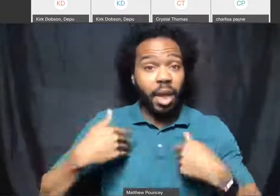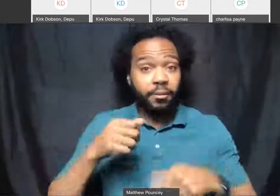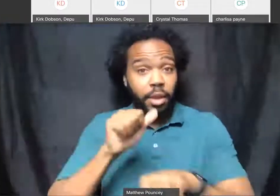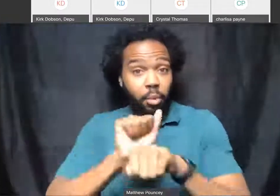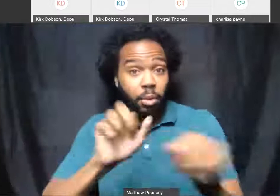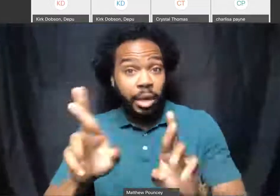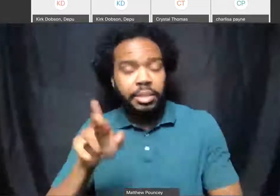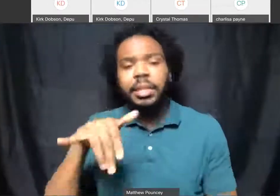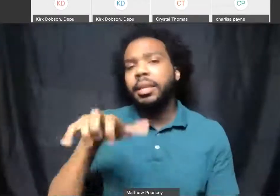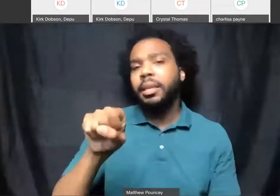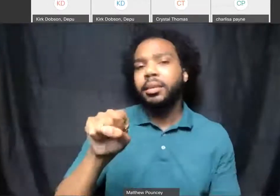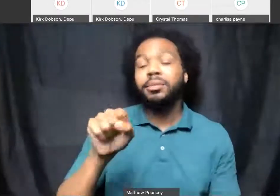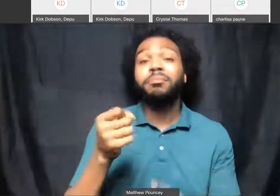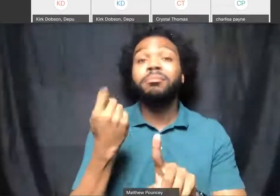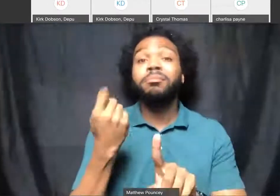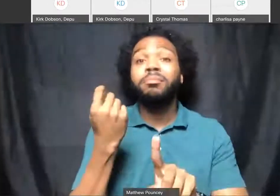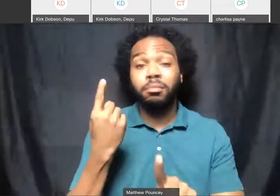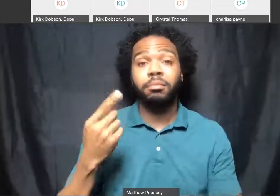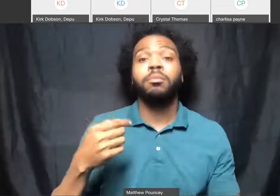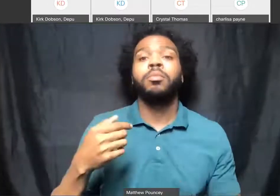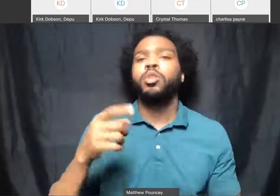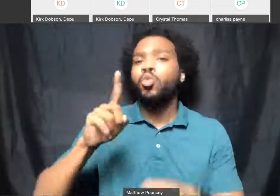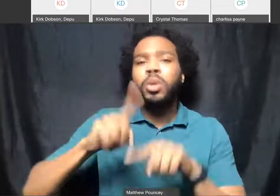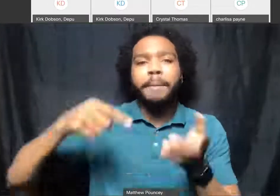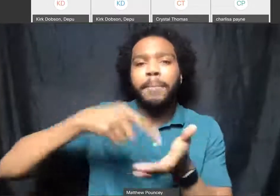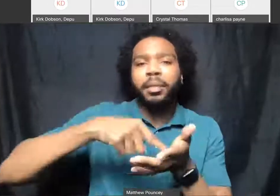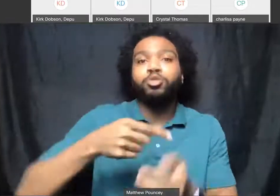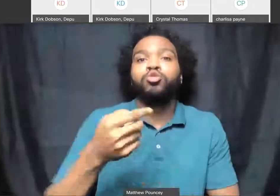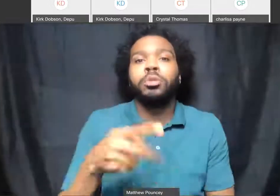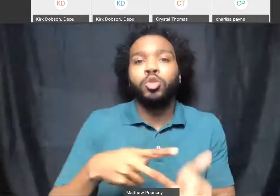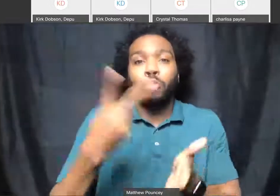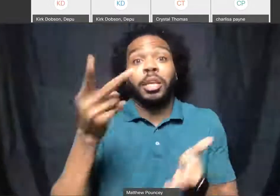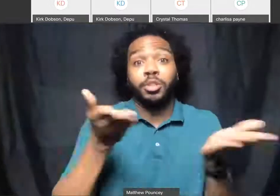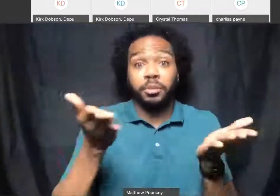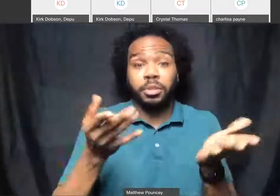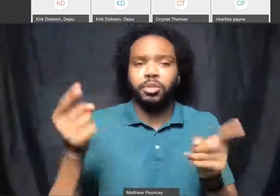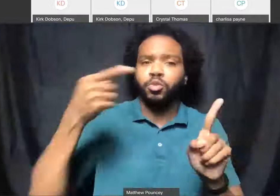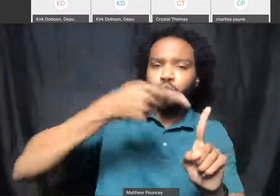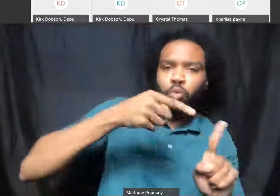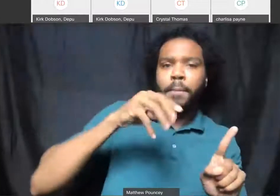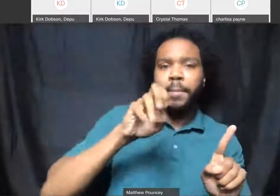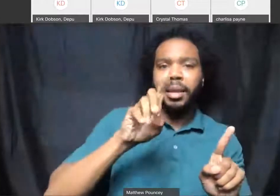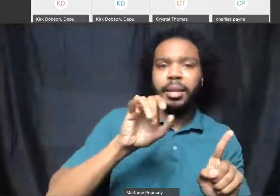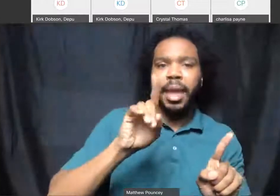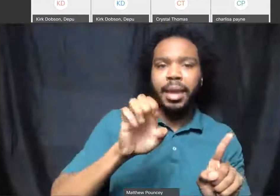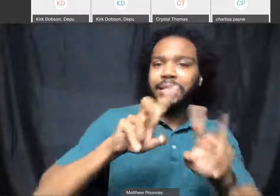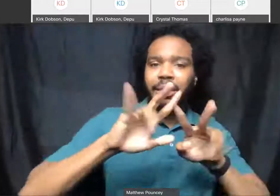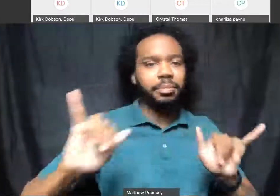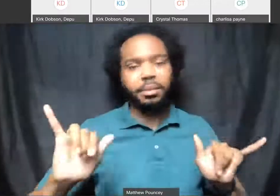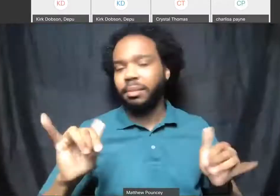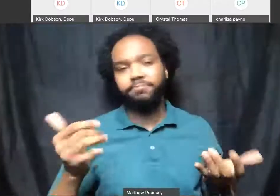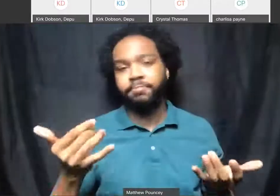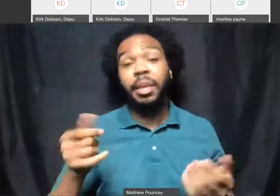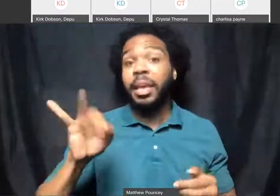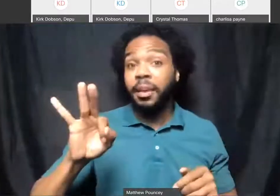issue being you cannot bill two services to Medicaid at the same time. So if you were to switch them out in